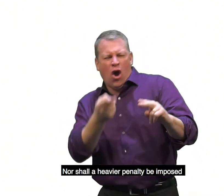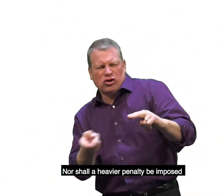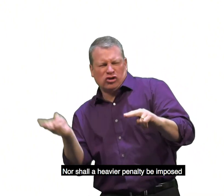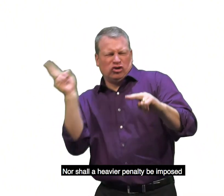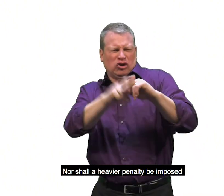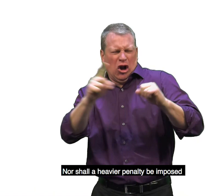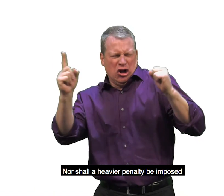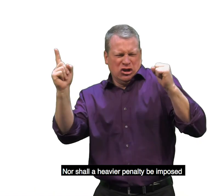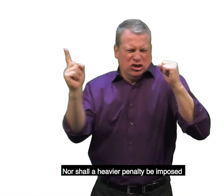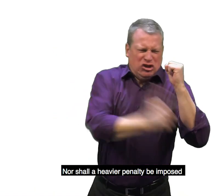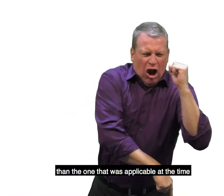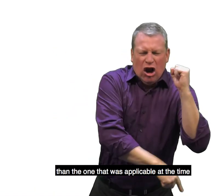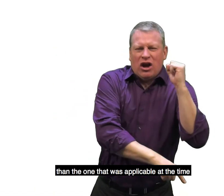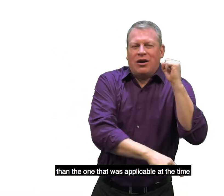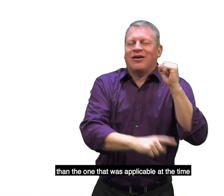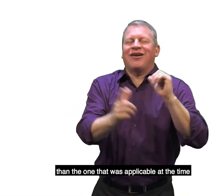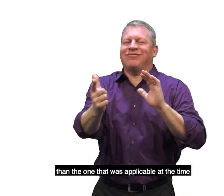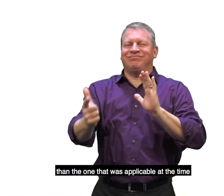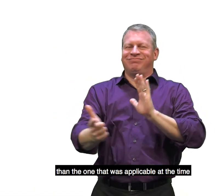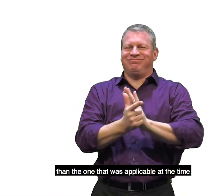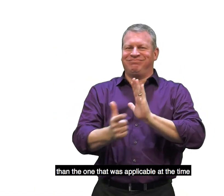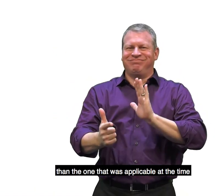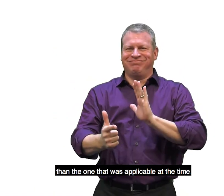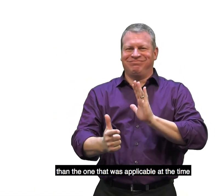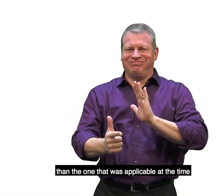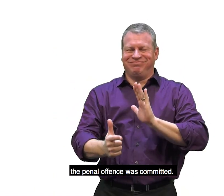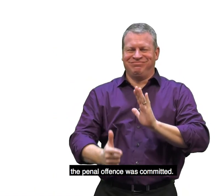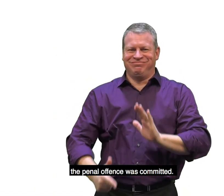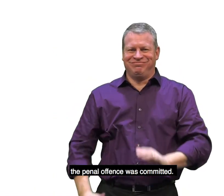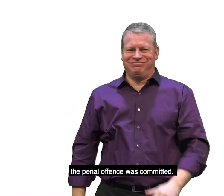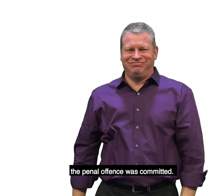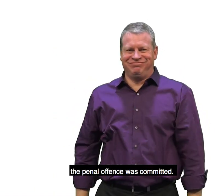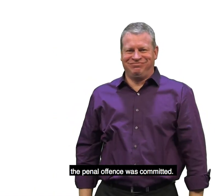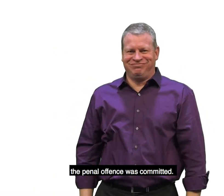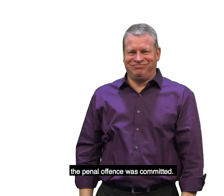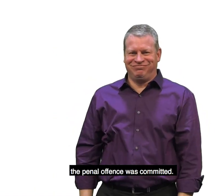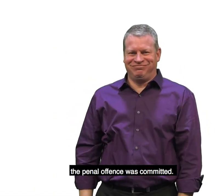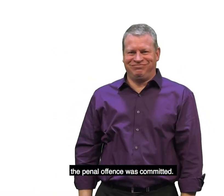heavier penalty be imposed than the one that was applicable at the time of the penal offense was committed.